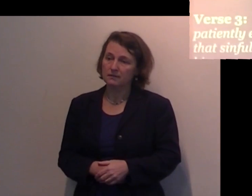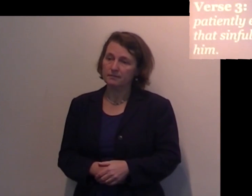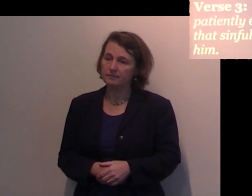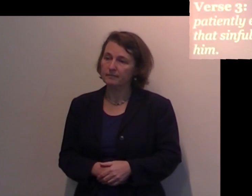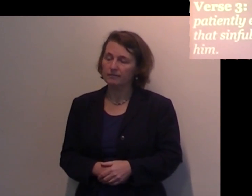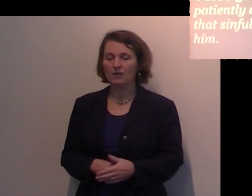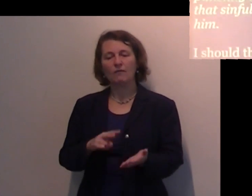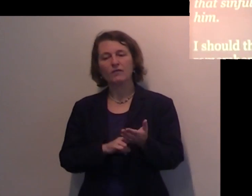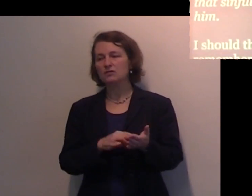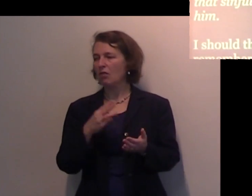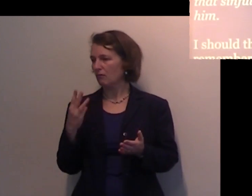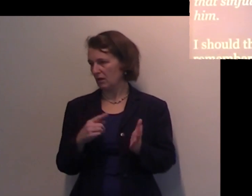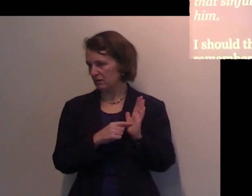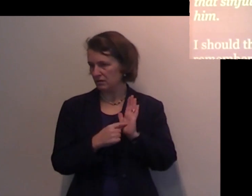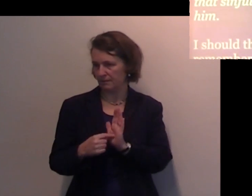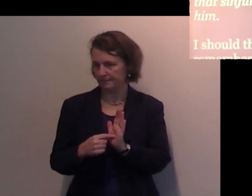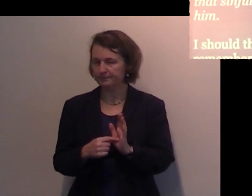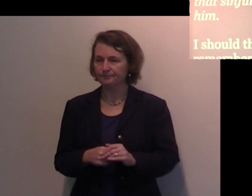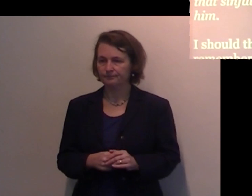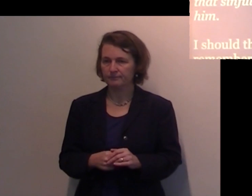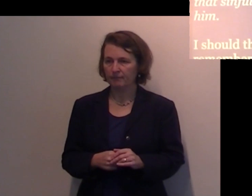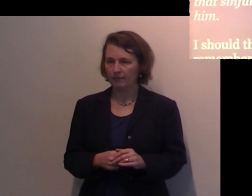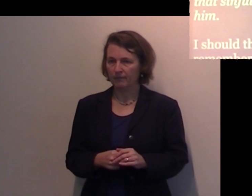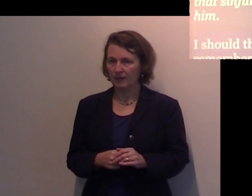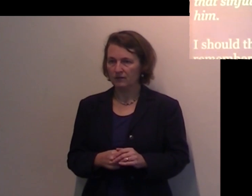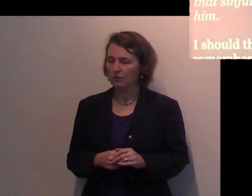Verse 3, quote, think about Jesus.